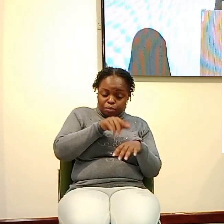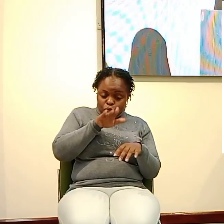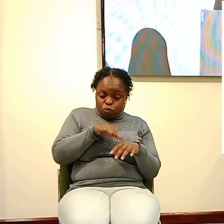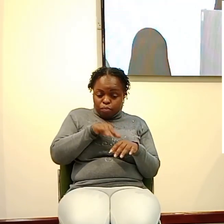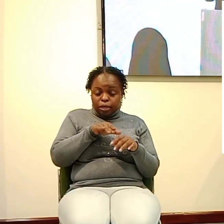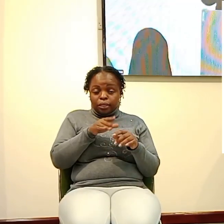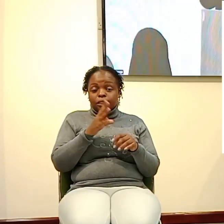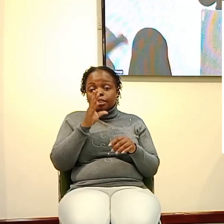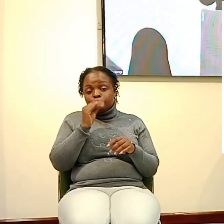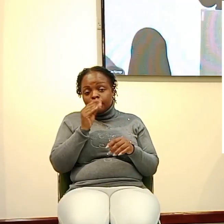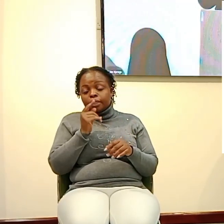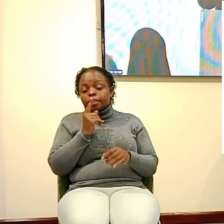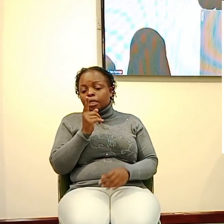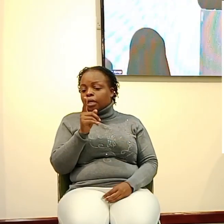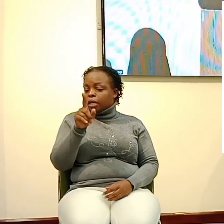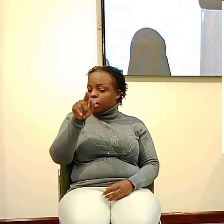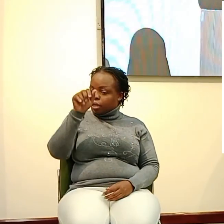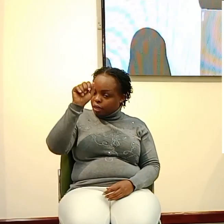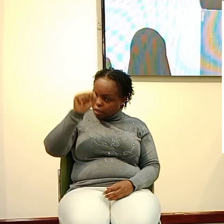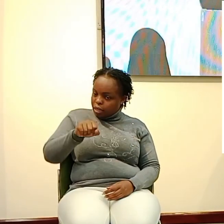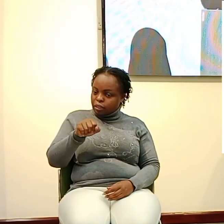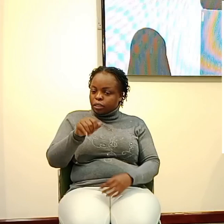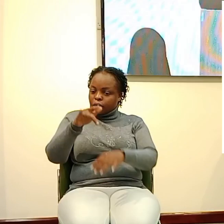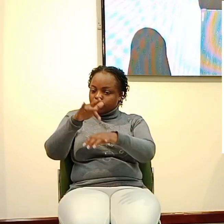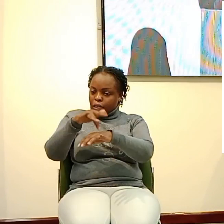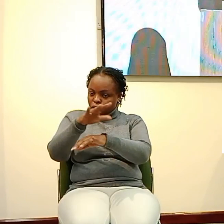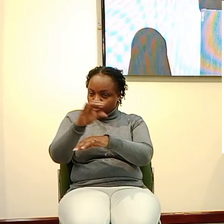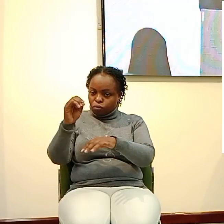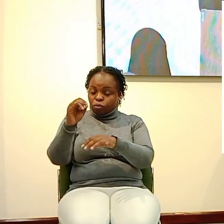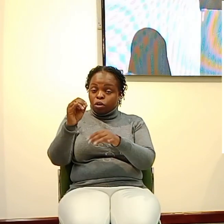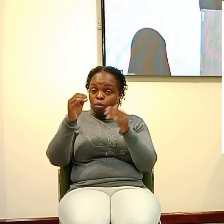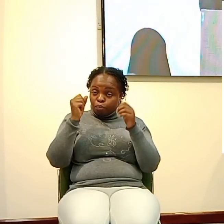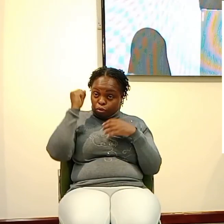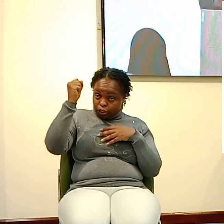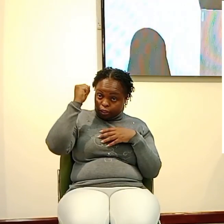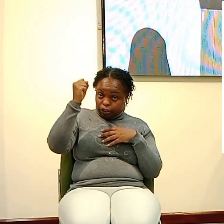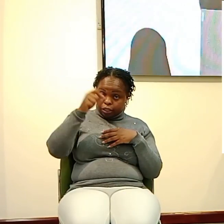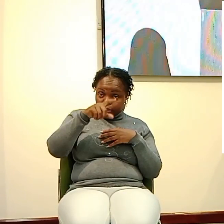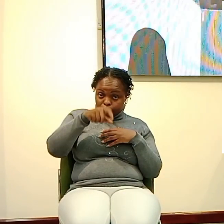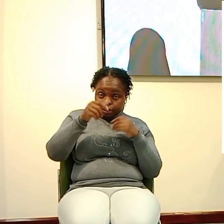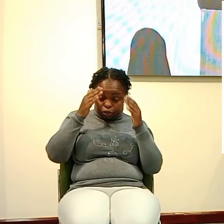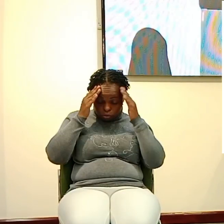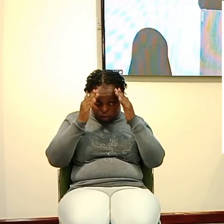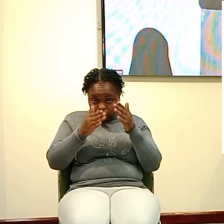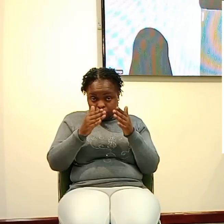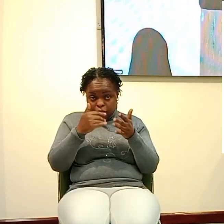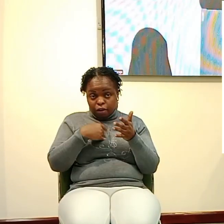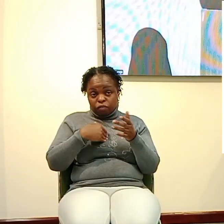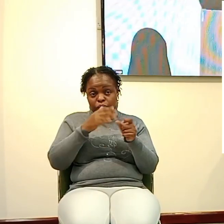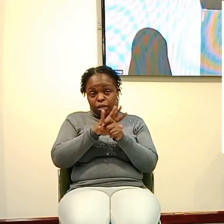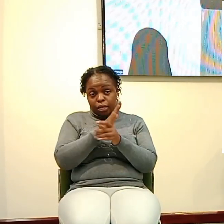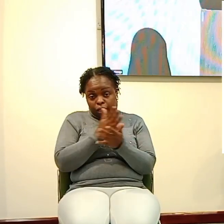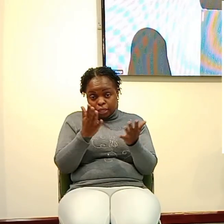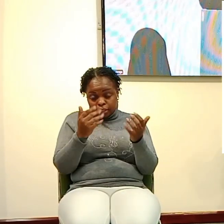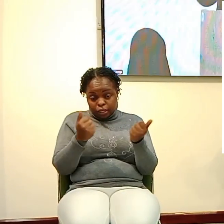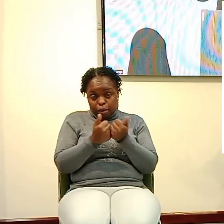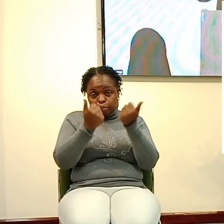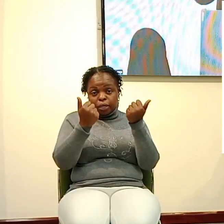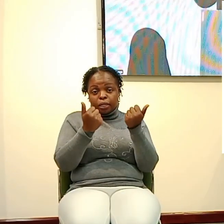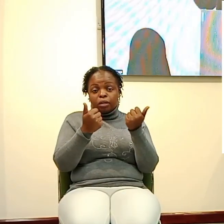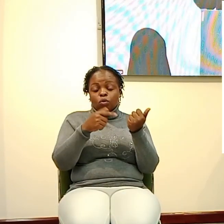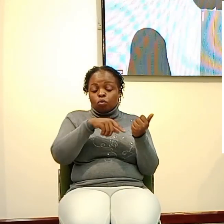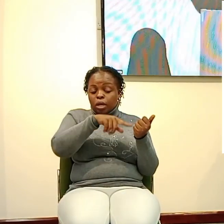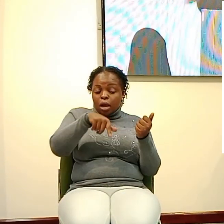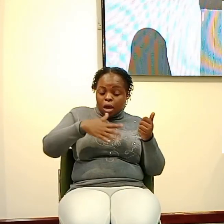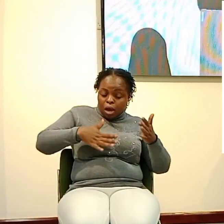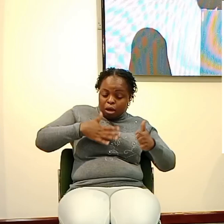we agree, we say, yes, she should not be touched, the politicians will pay attention. And there are many things that are happening. So we are